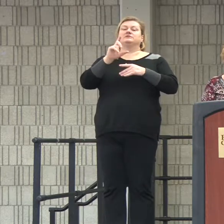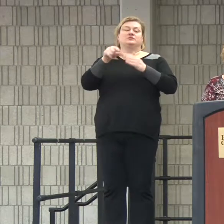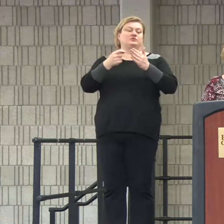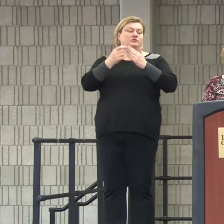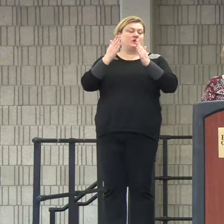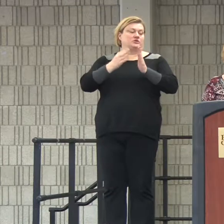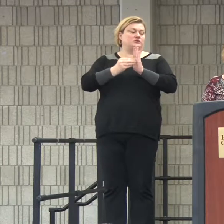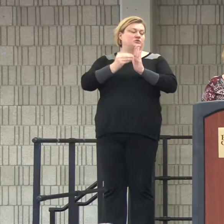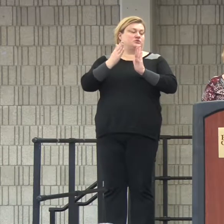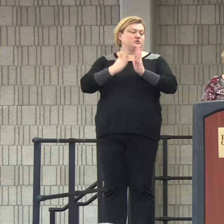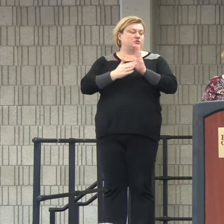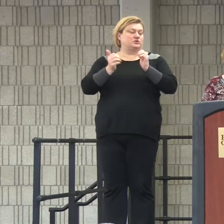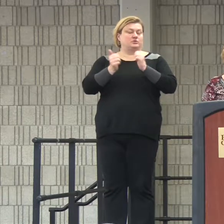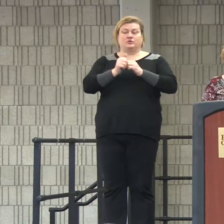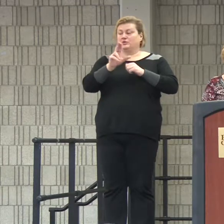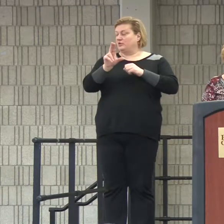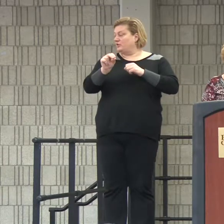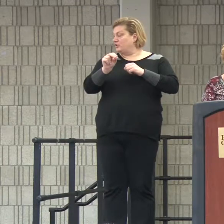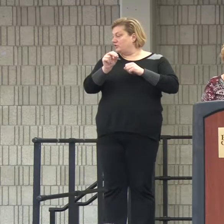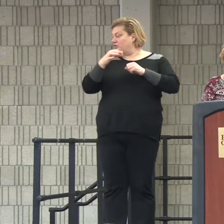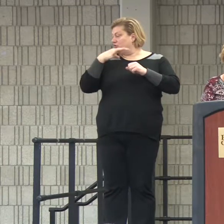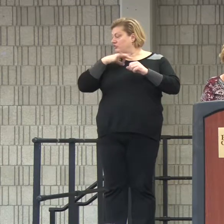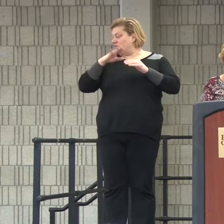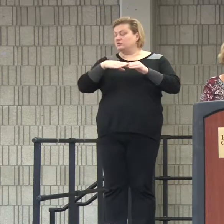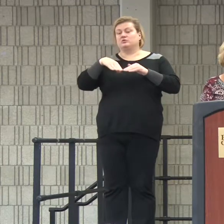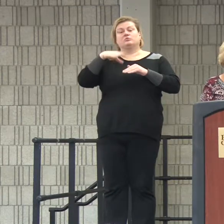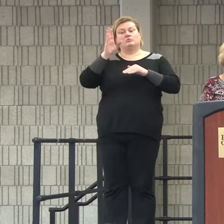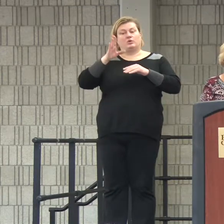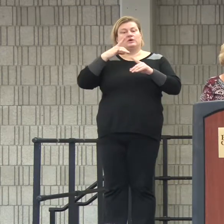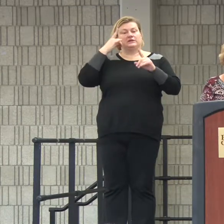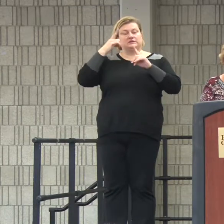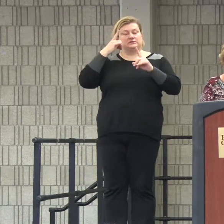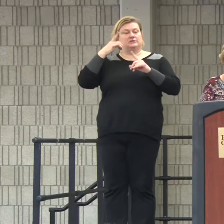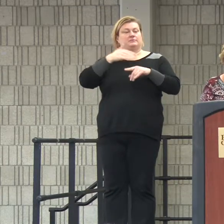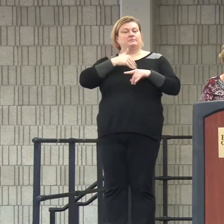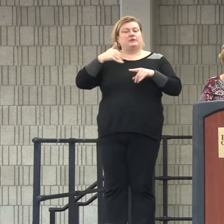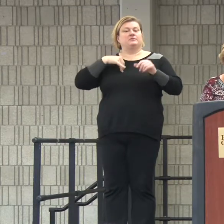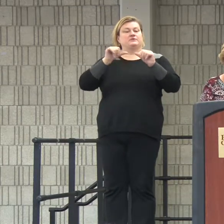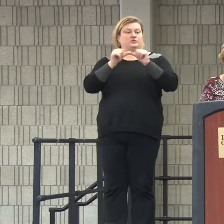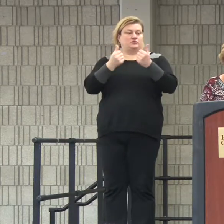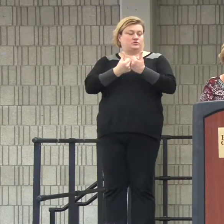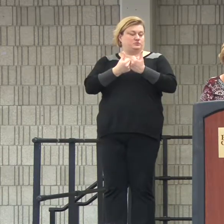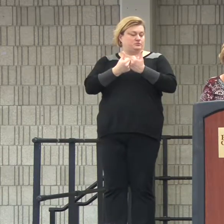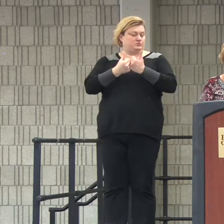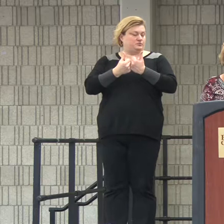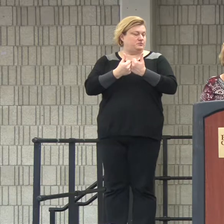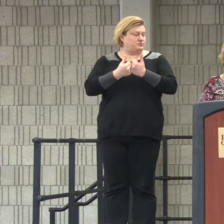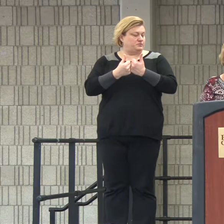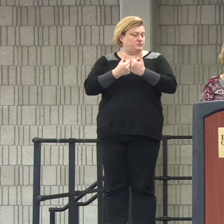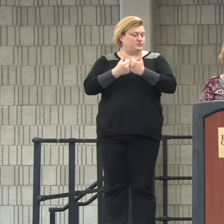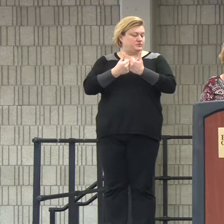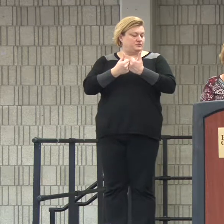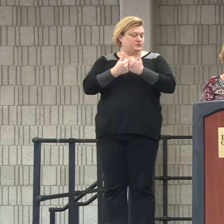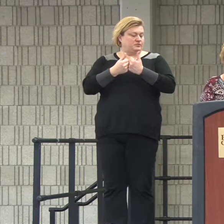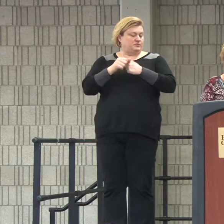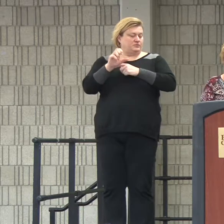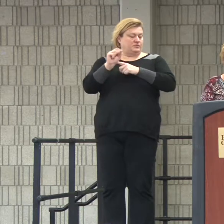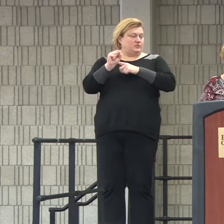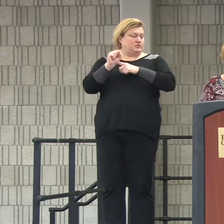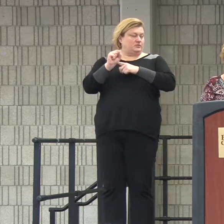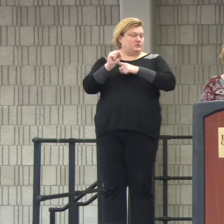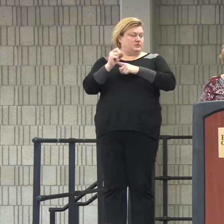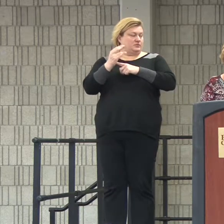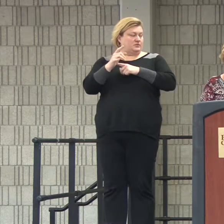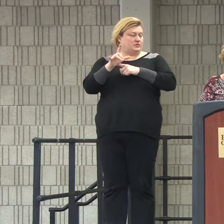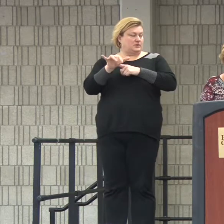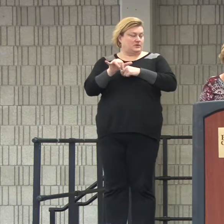and students with 30 or more credits are considered members of the association. Shelley,